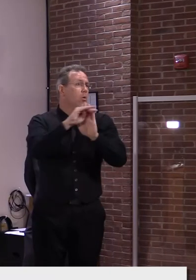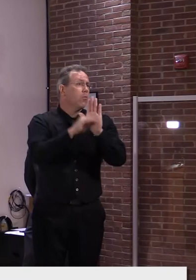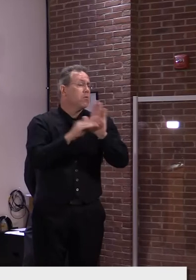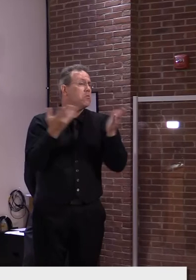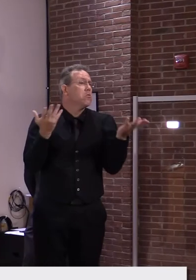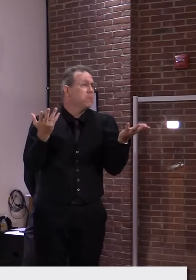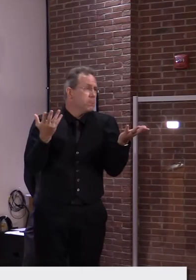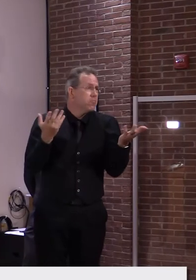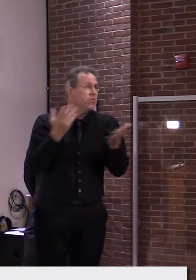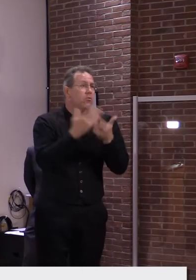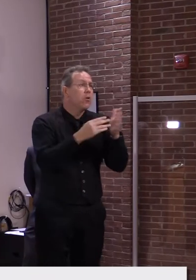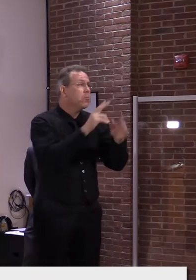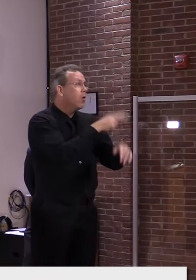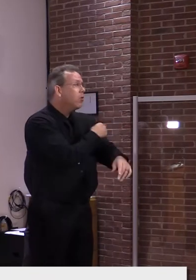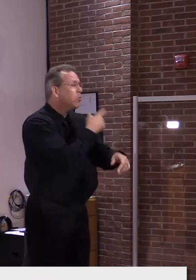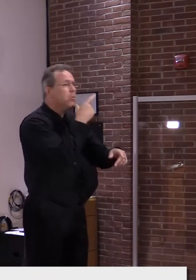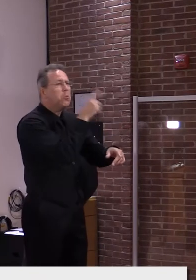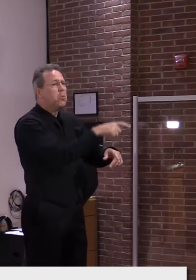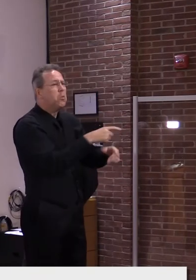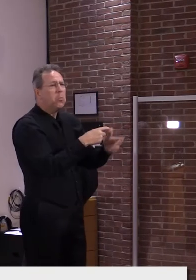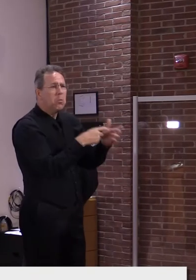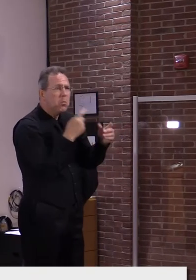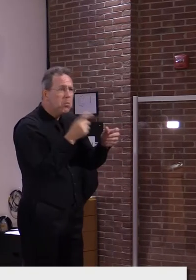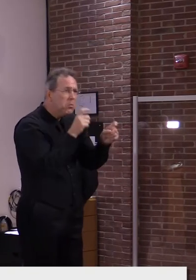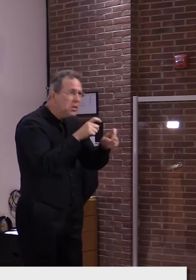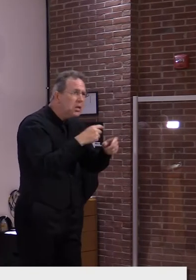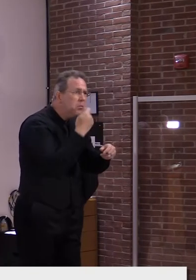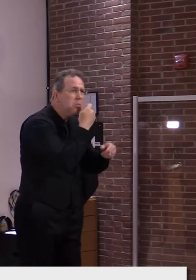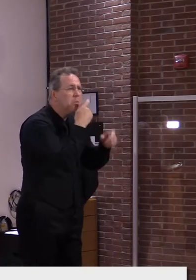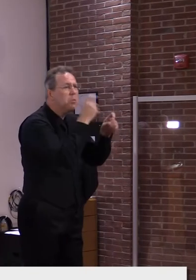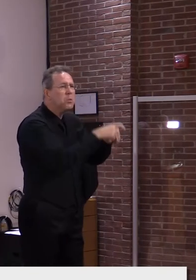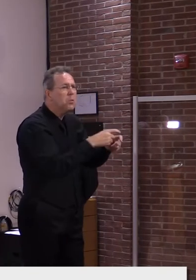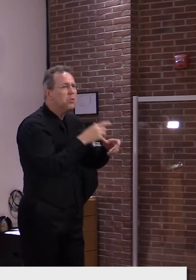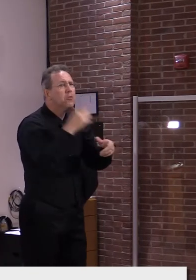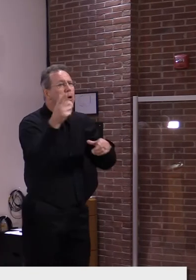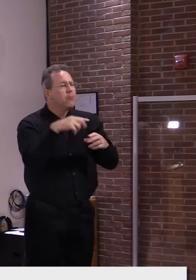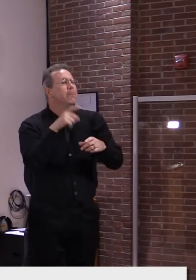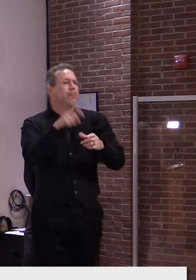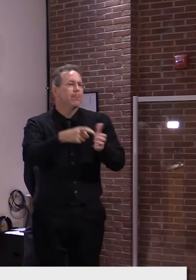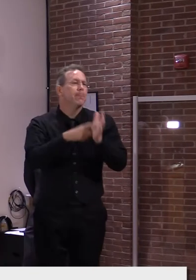to, you know, set the rules as they like to see it, whether